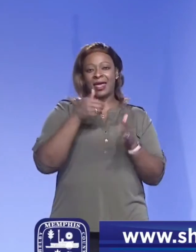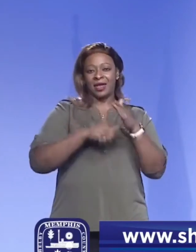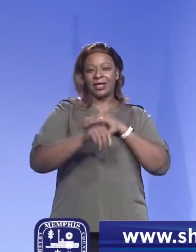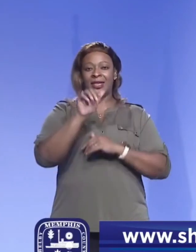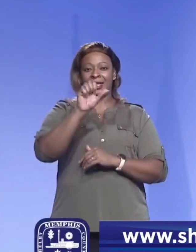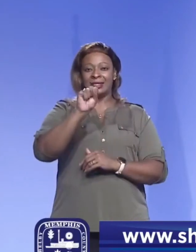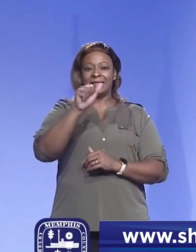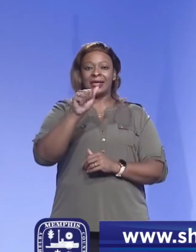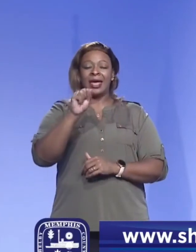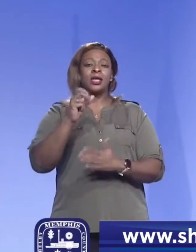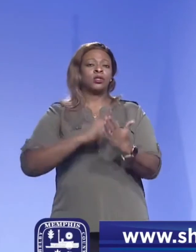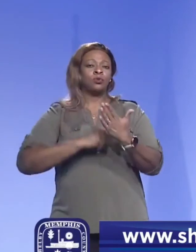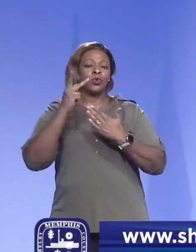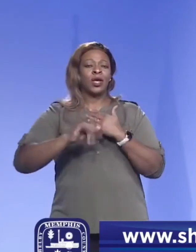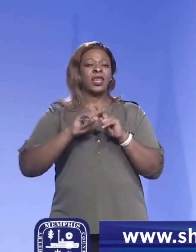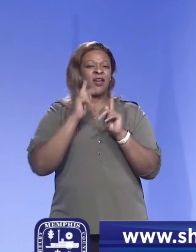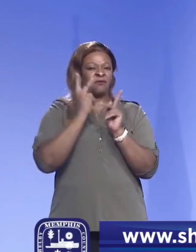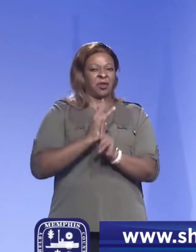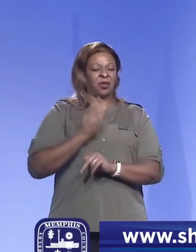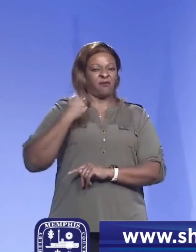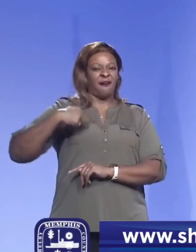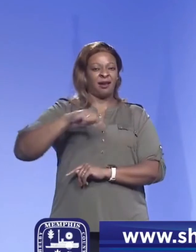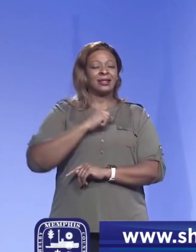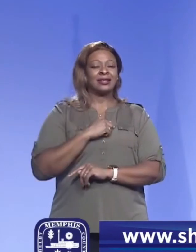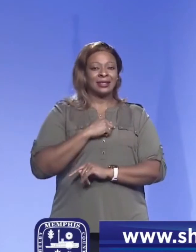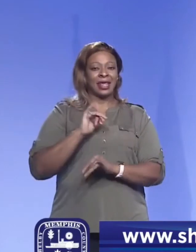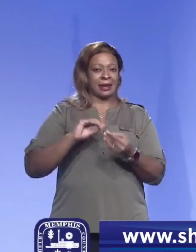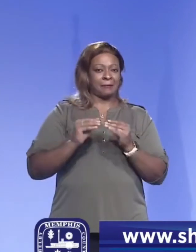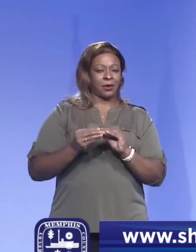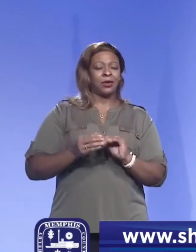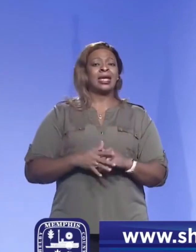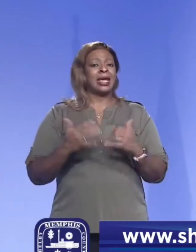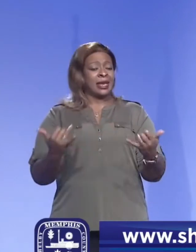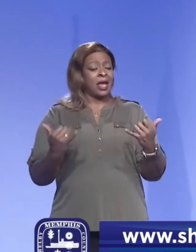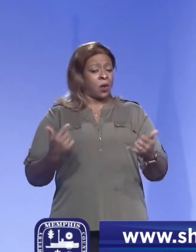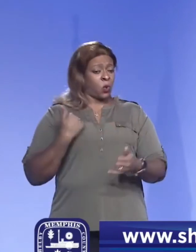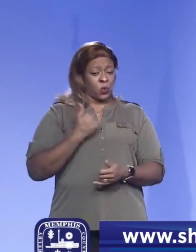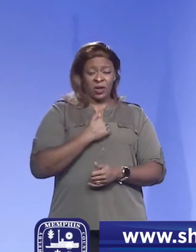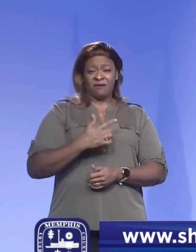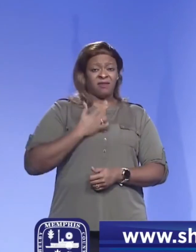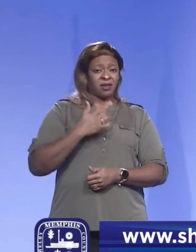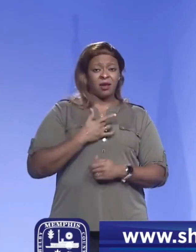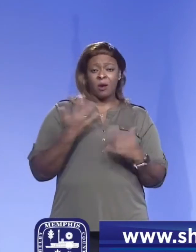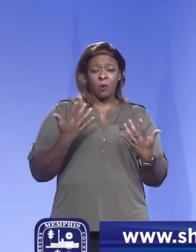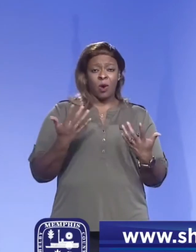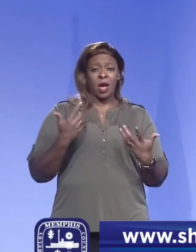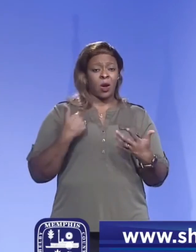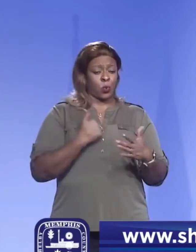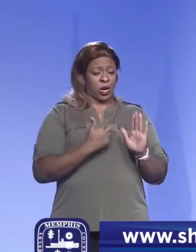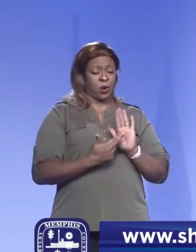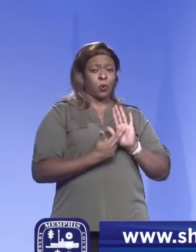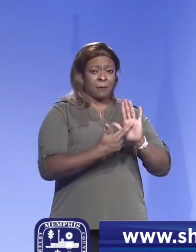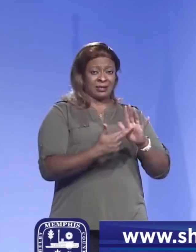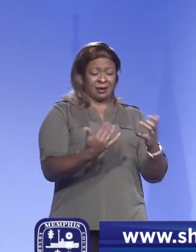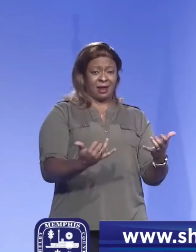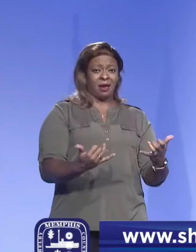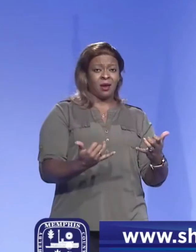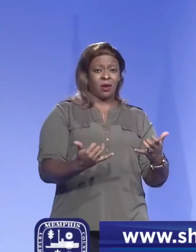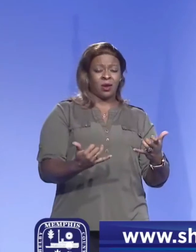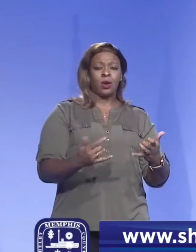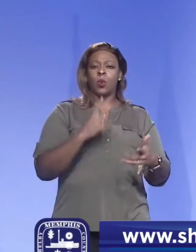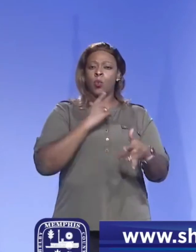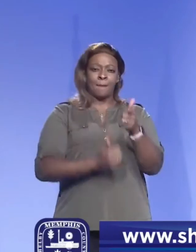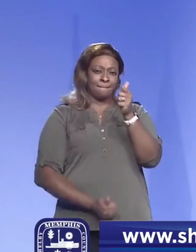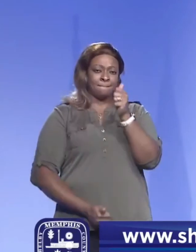that drives those calculations. And but now we feel what we're representing is the